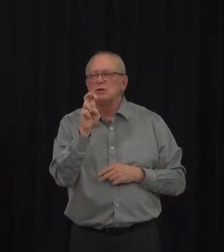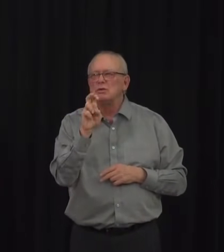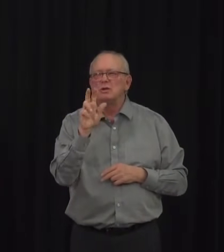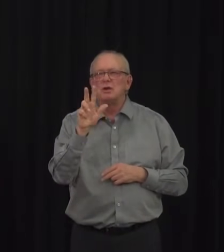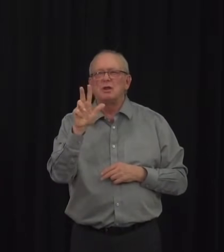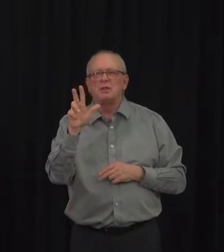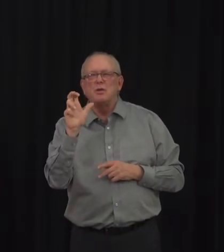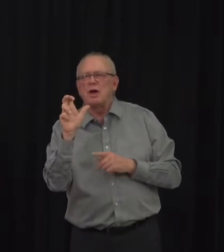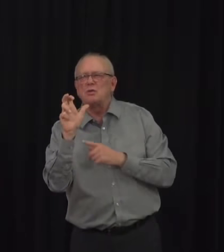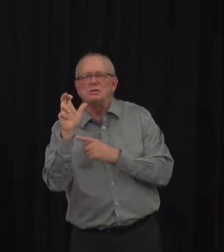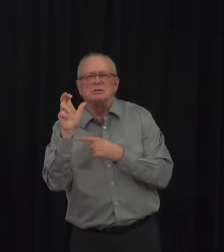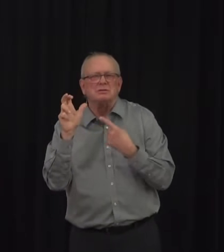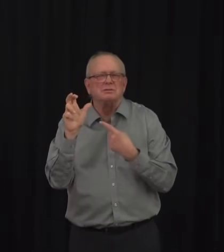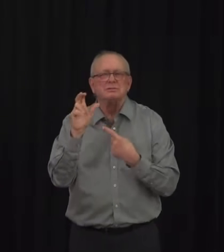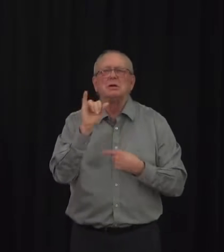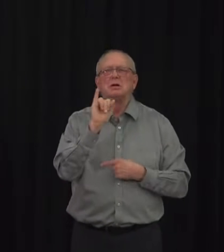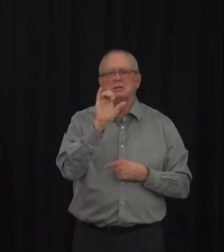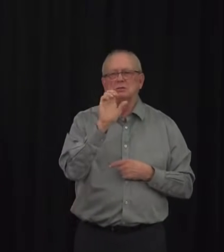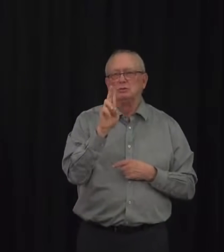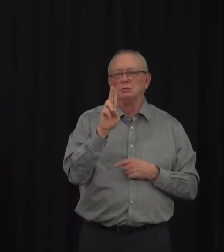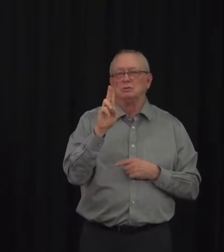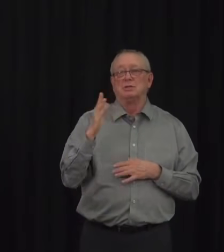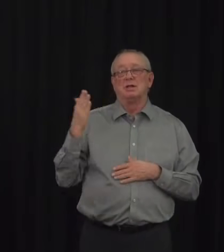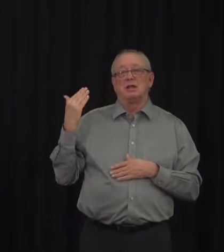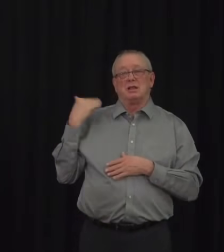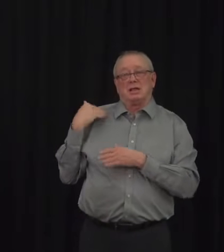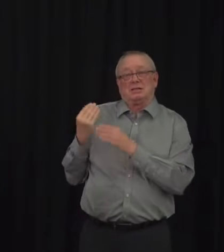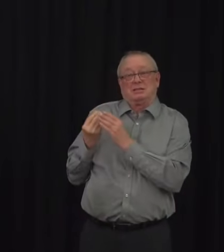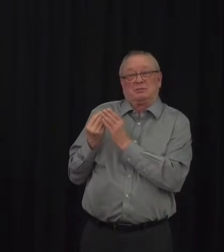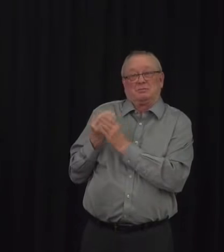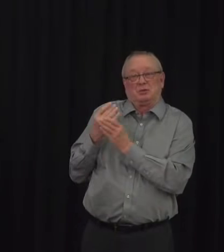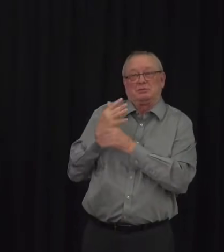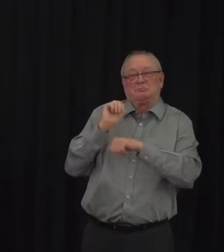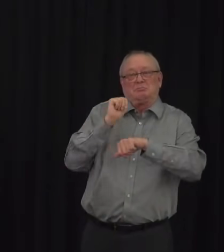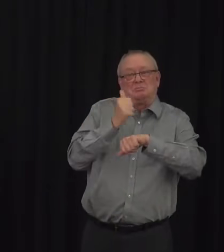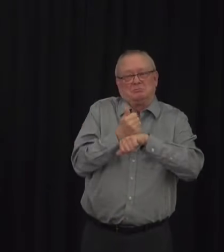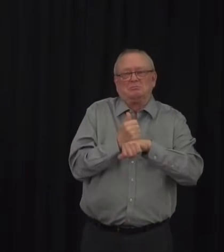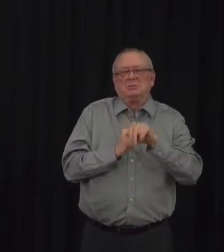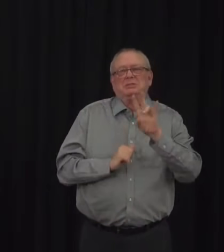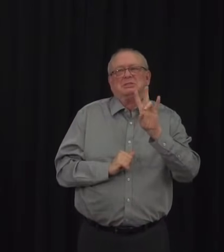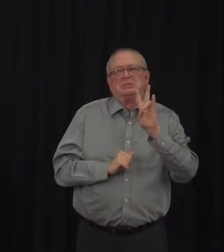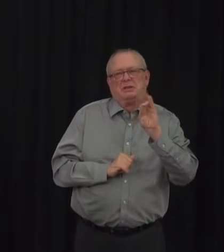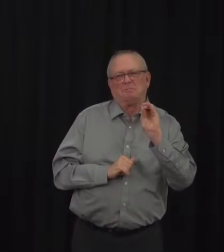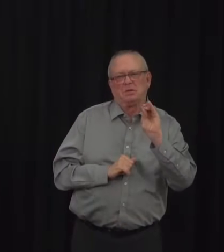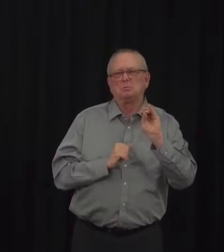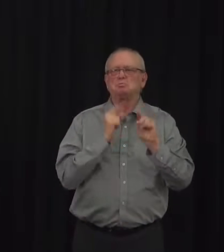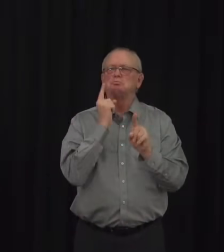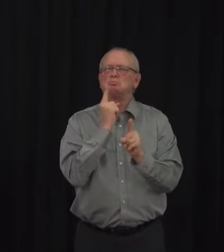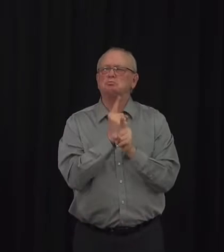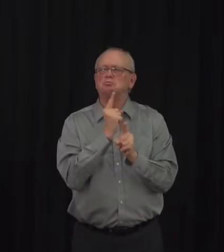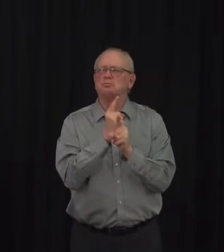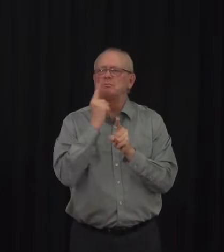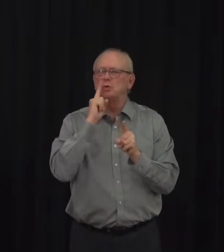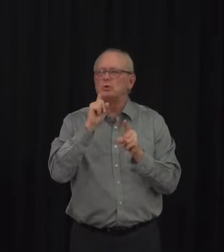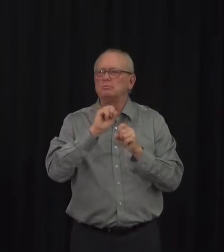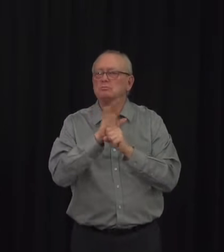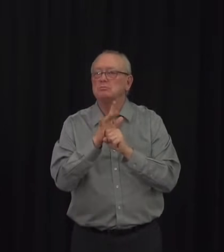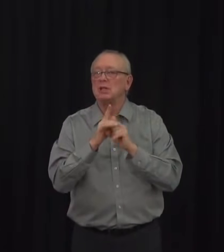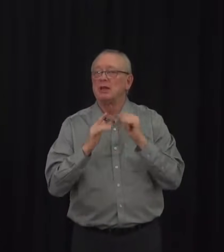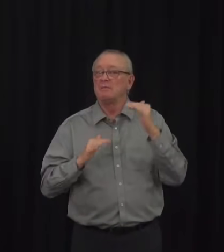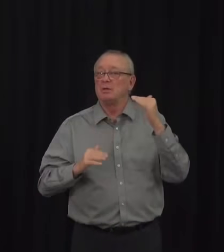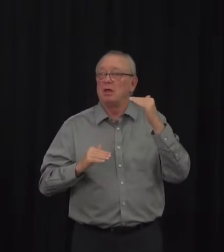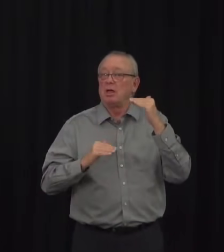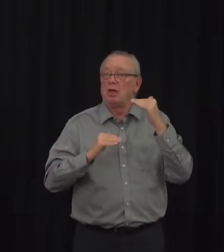chosen in the spring as a metric that would help us understand when our cases were starting to put pressure on the system. So that was never